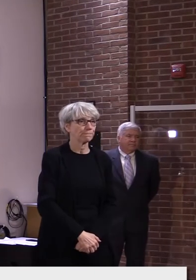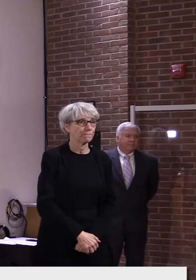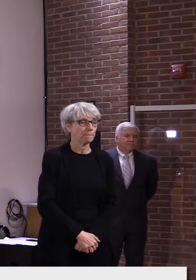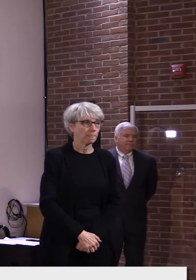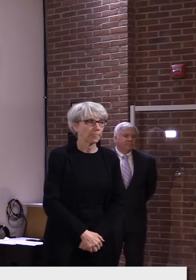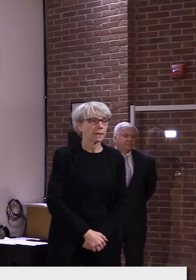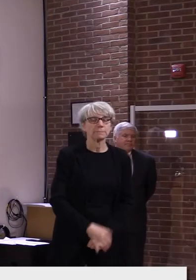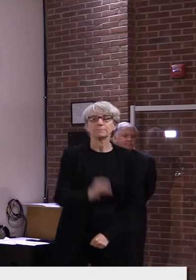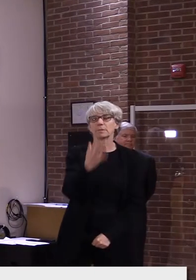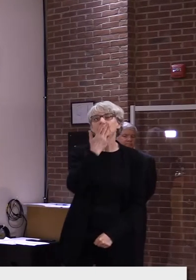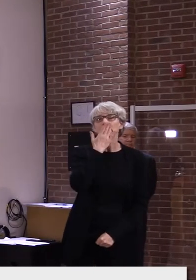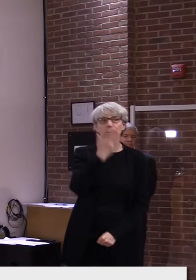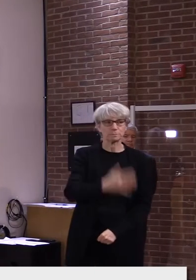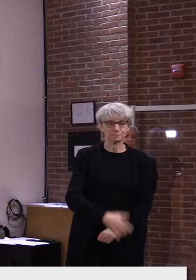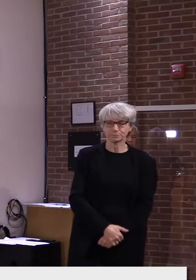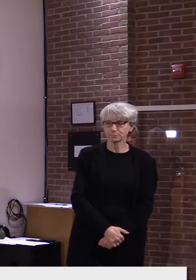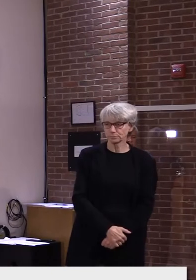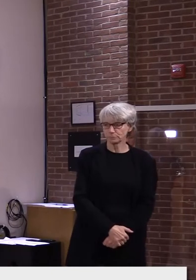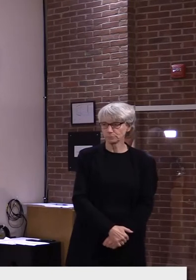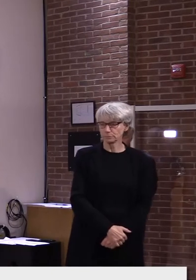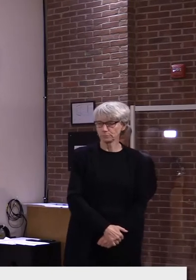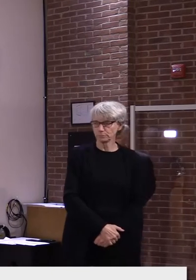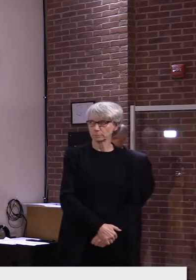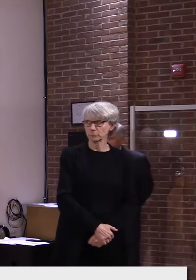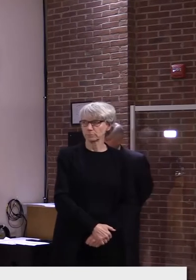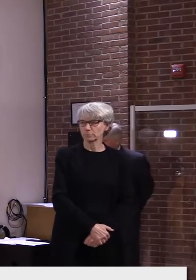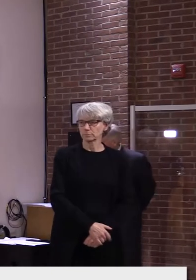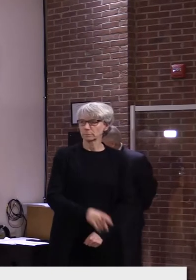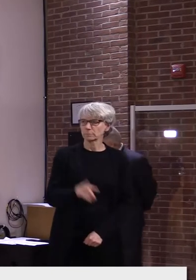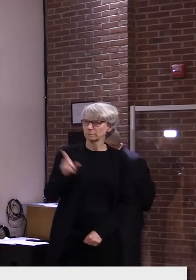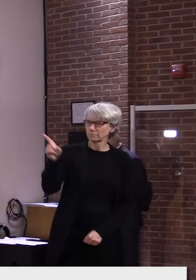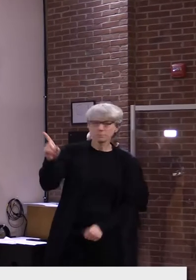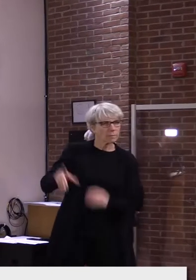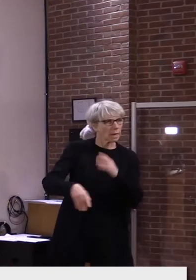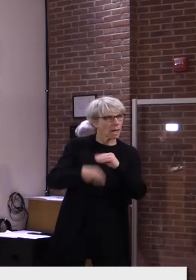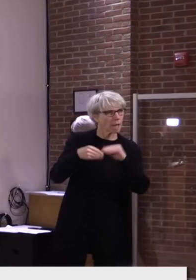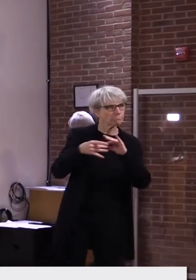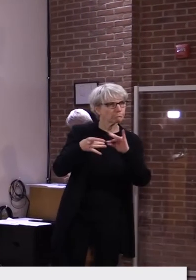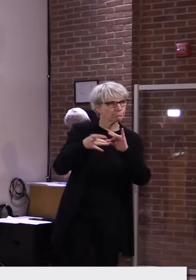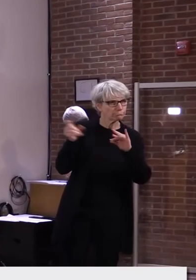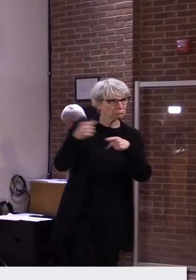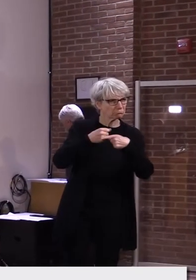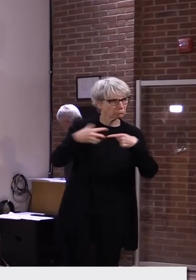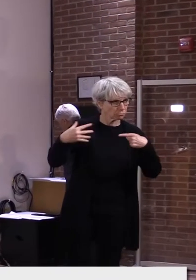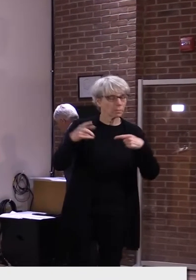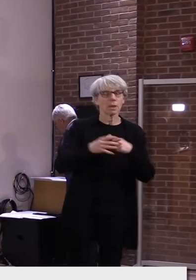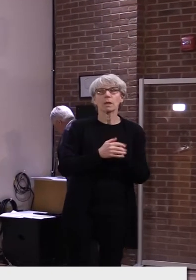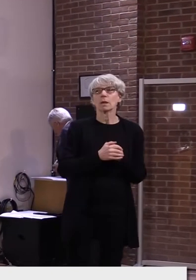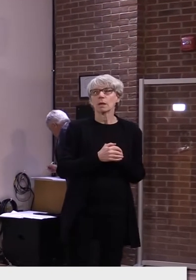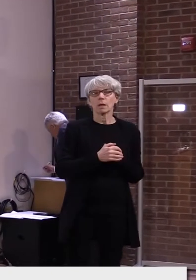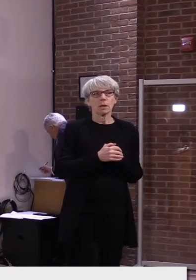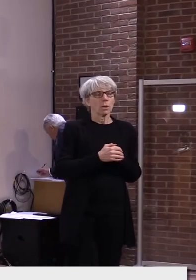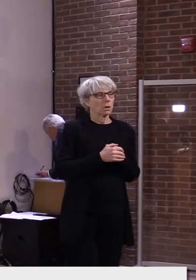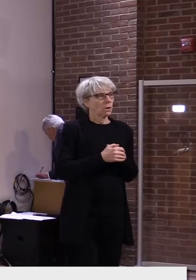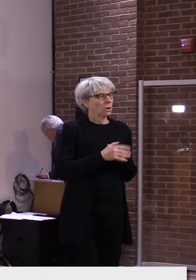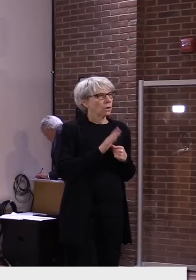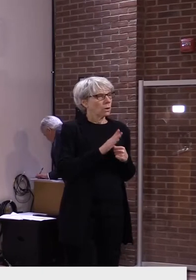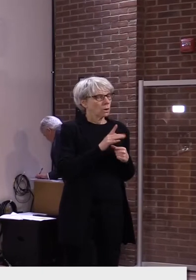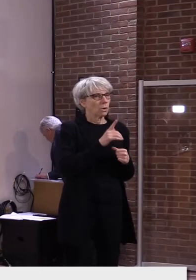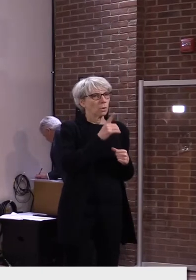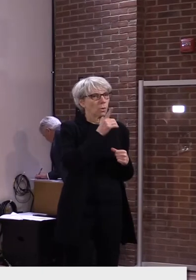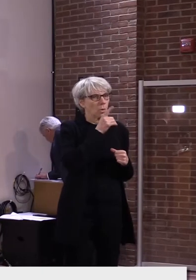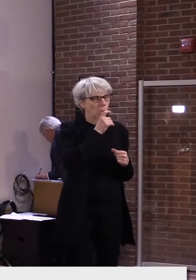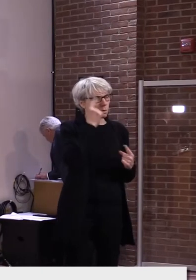All right. Thank you very much. If I could just elaborate just a bit for those who are making the connection